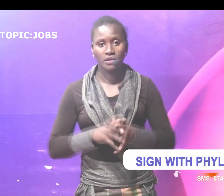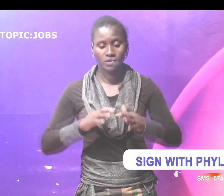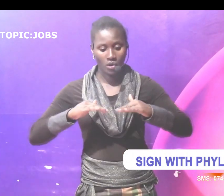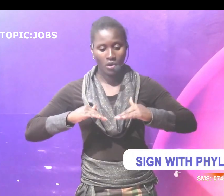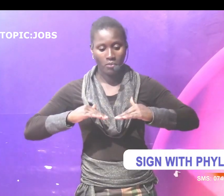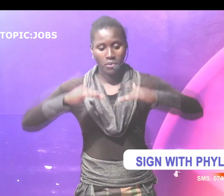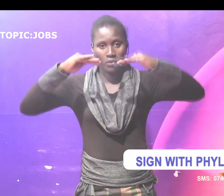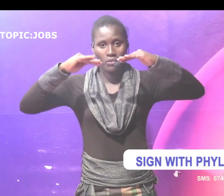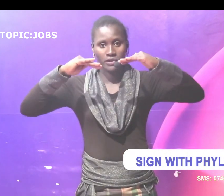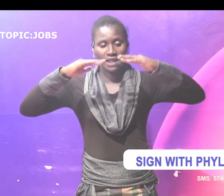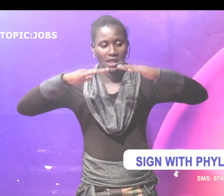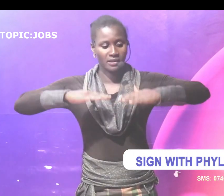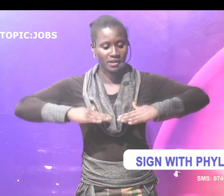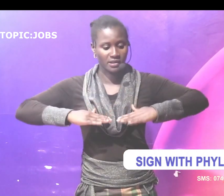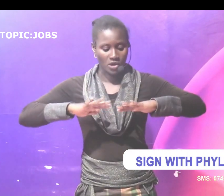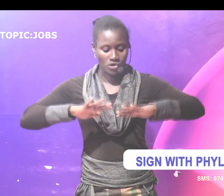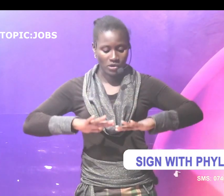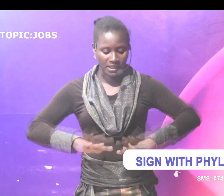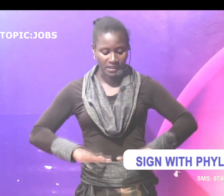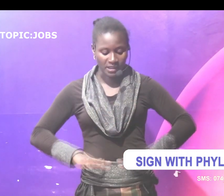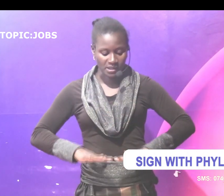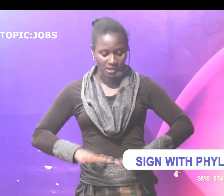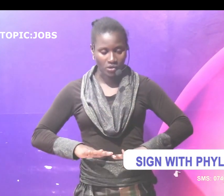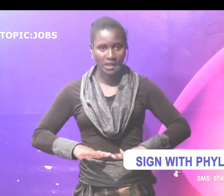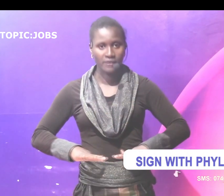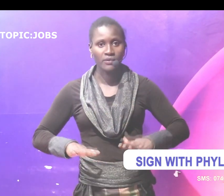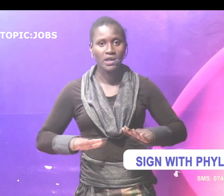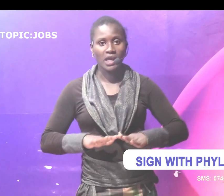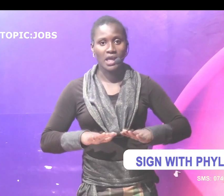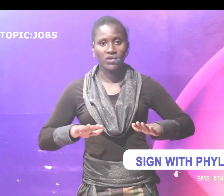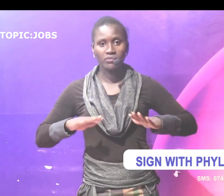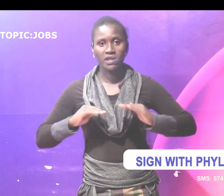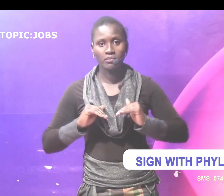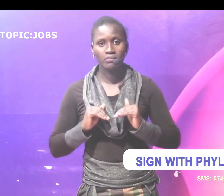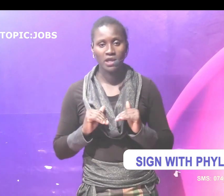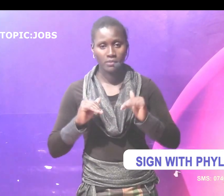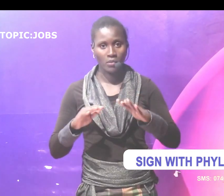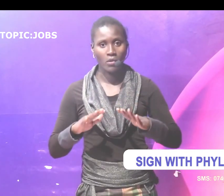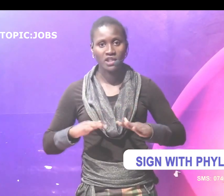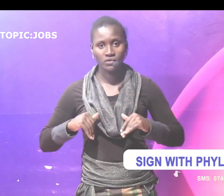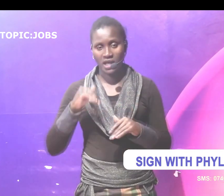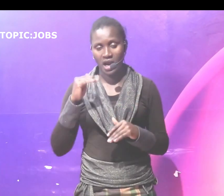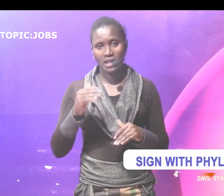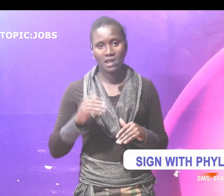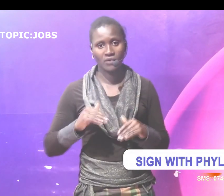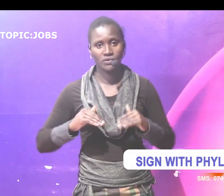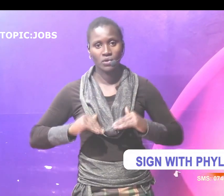So promote, like this, you are in this low level and you have been being promoted to the other level, so